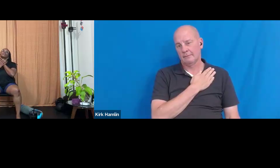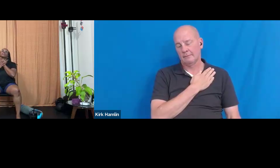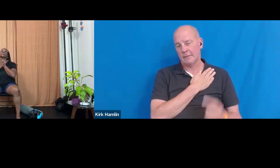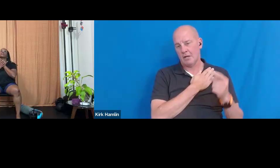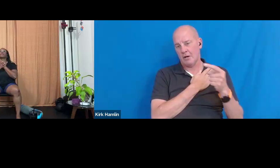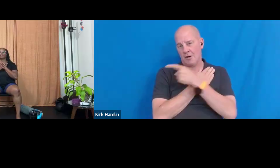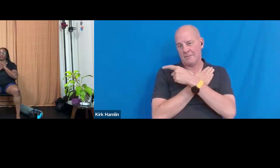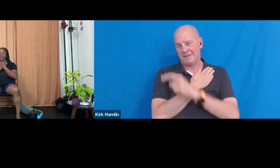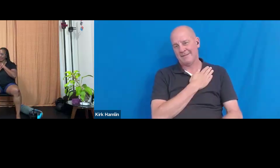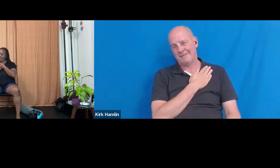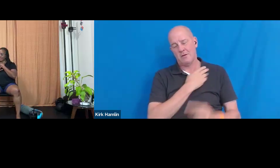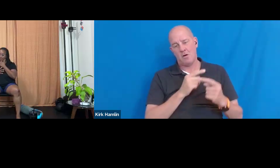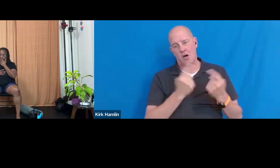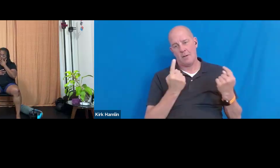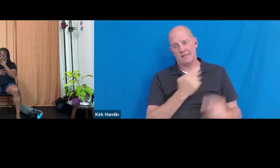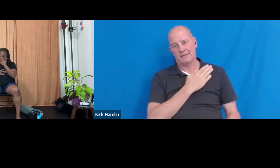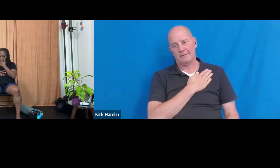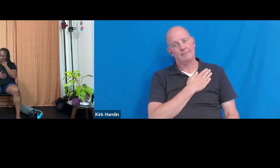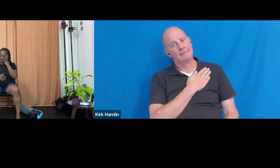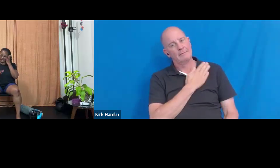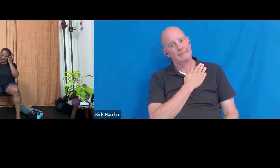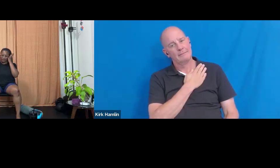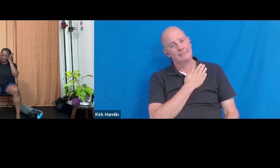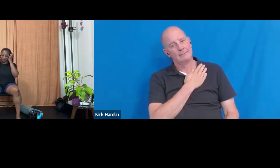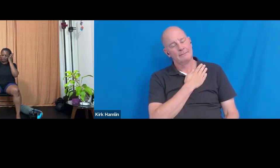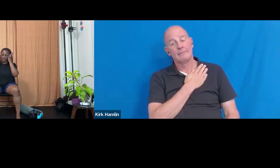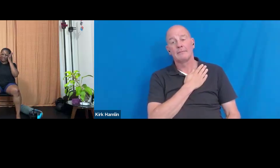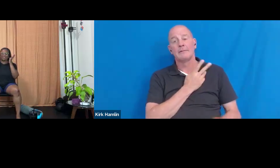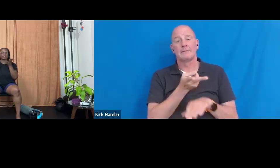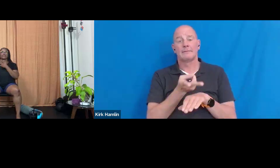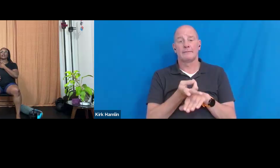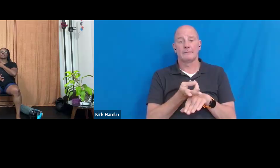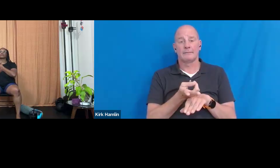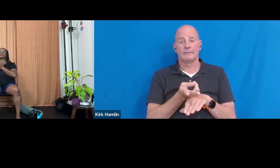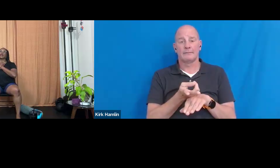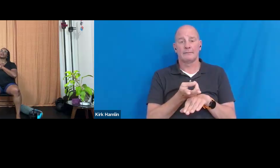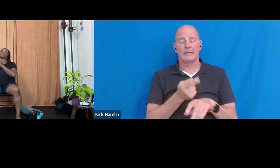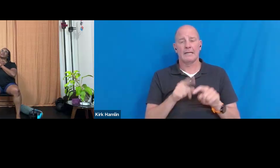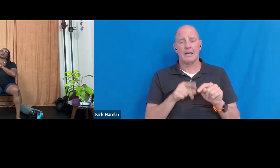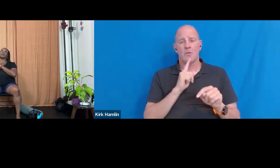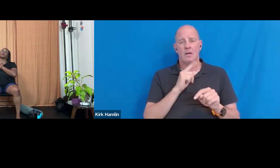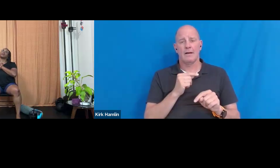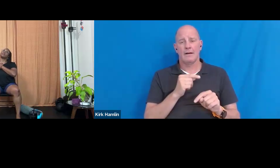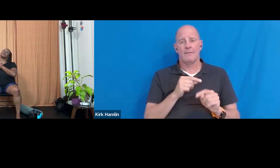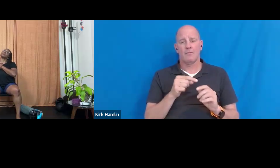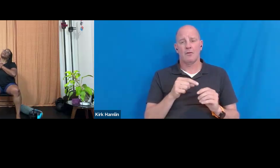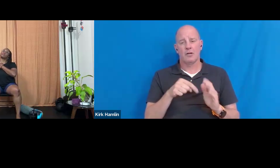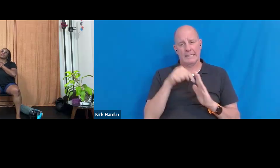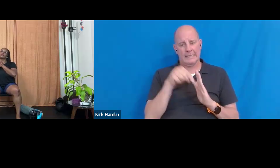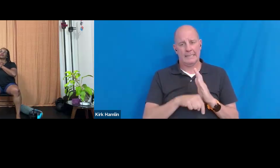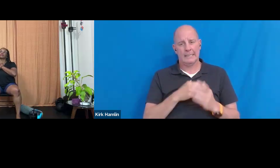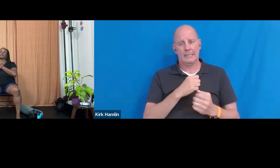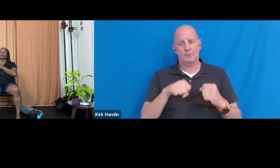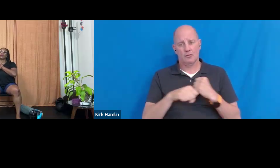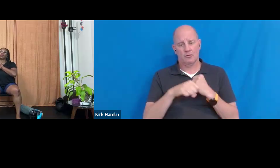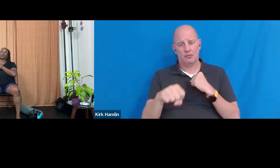so you feel that stretch on the front. If you're reclined and laying down, you can't really get into it as good. You could